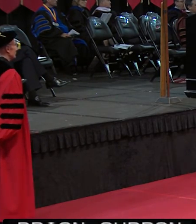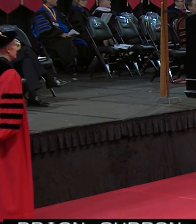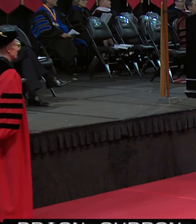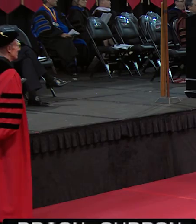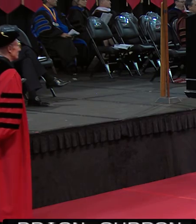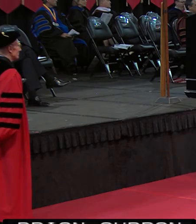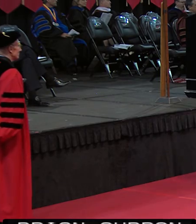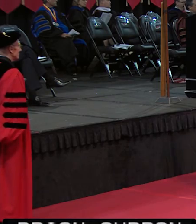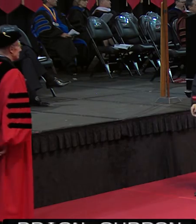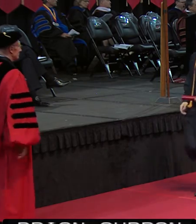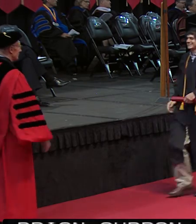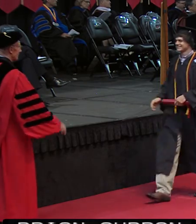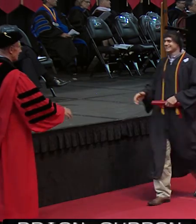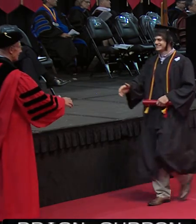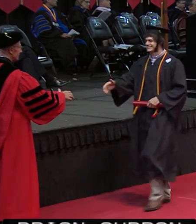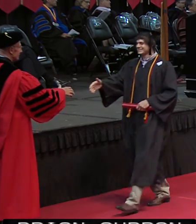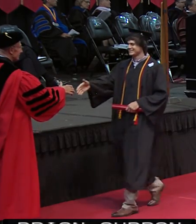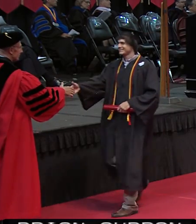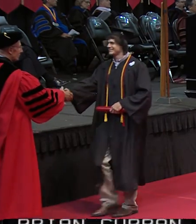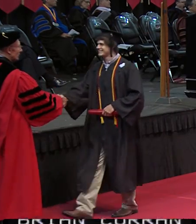Shaylee Adil Francois.